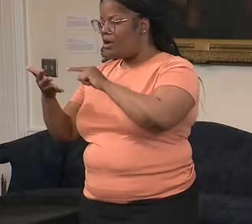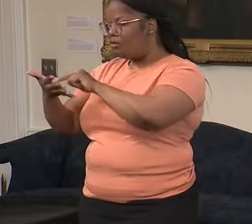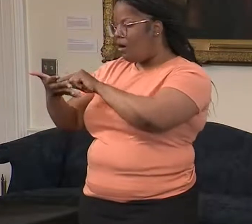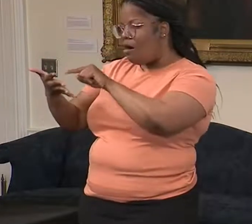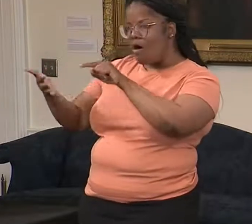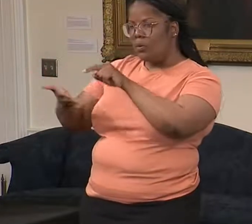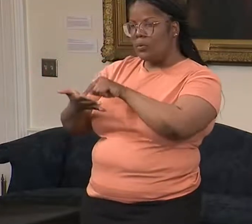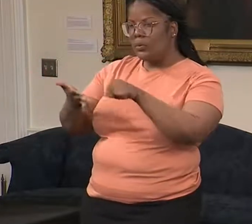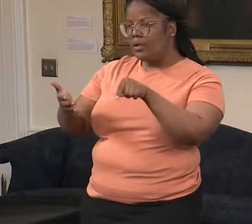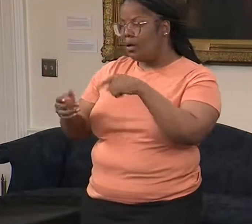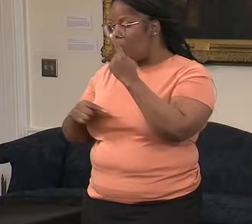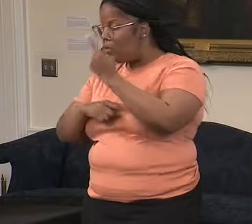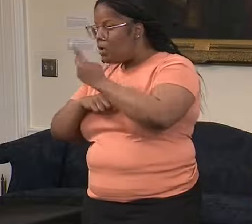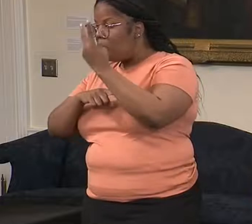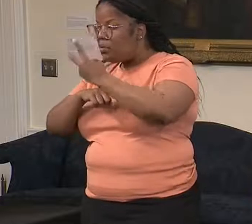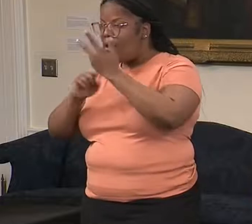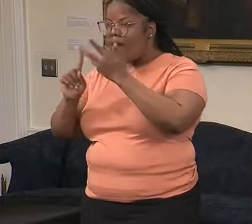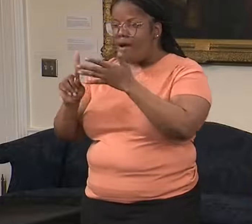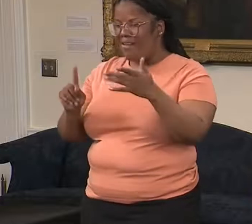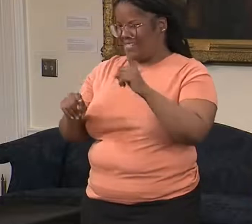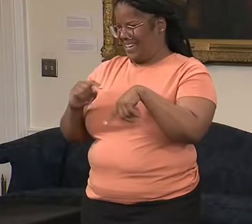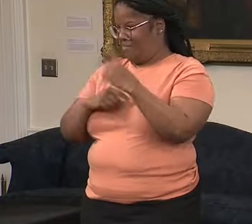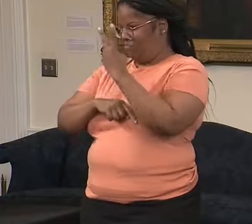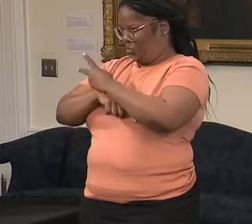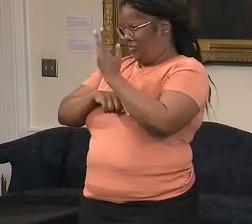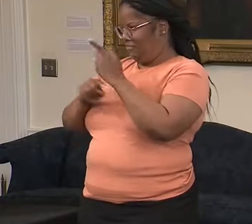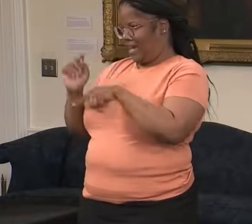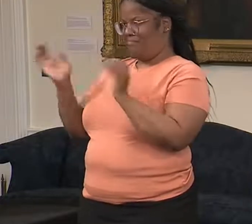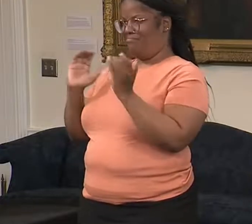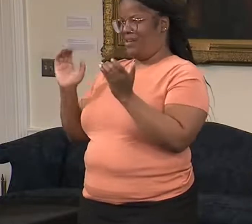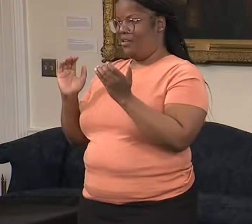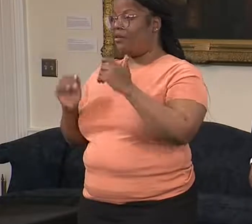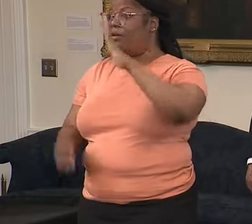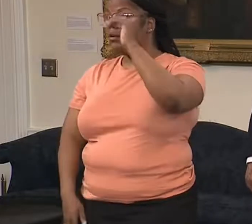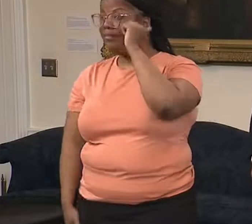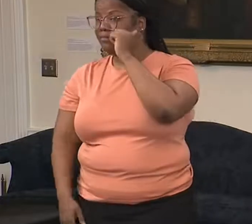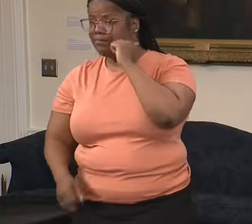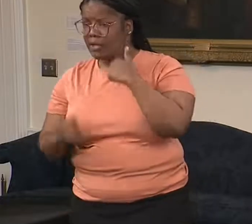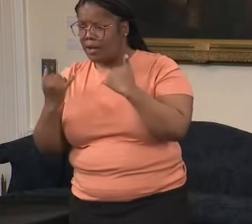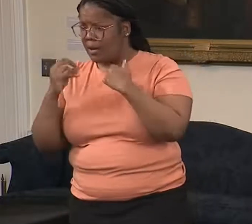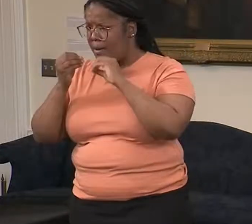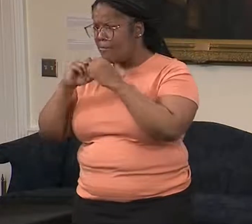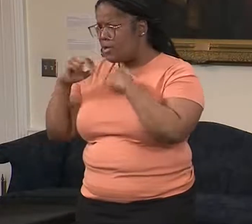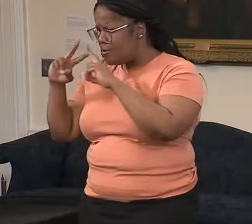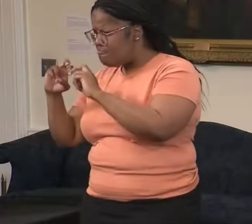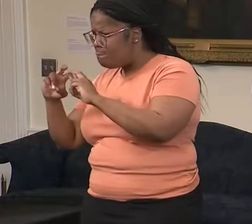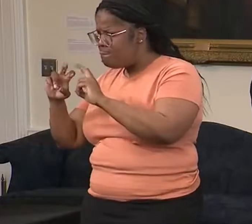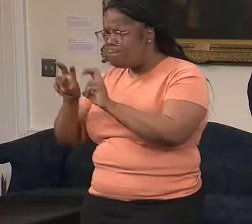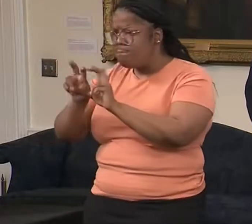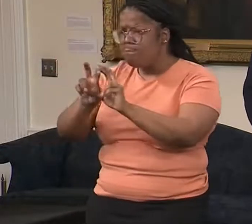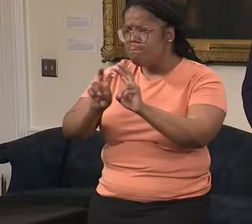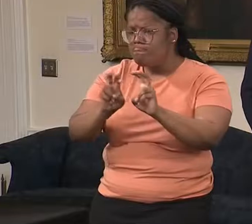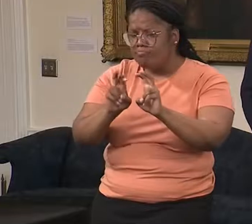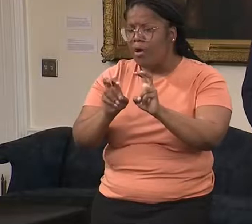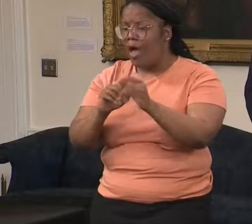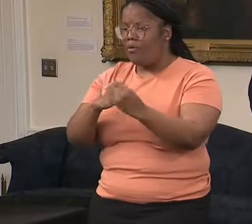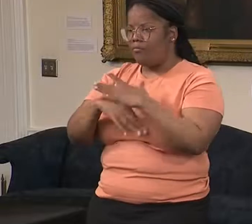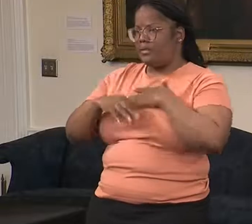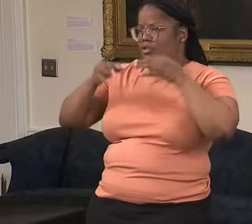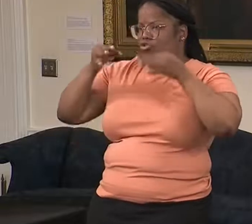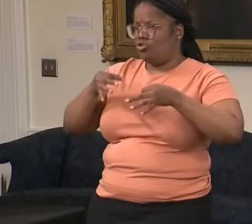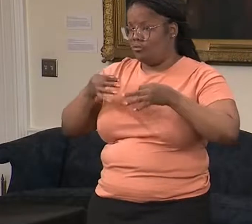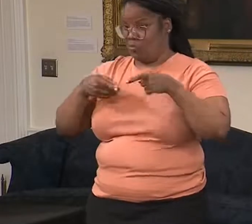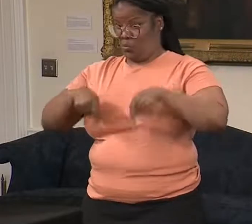going to make decisions every day, based on whatever the facts we see on the ground, not just in our state, but what's happening in the rest of the